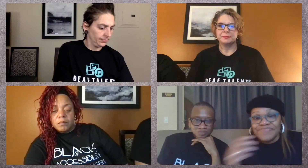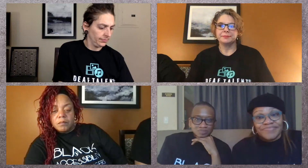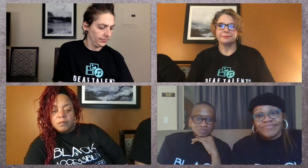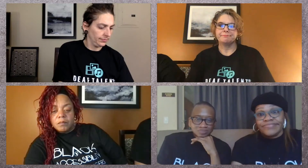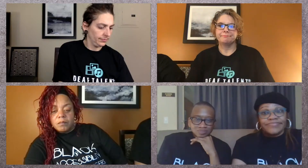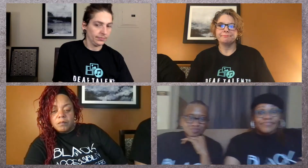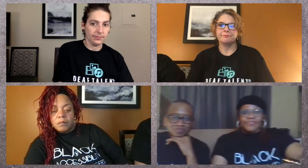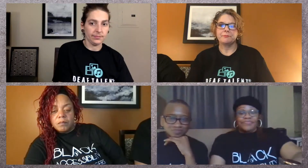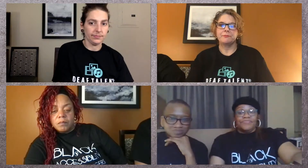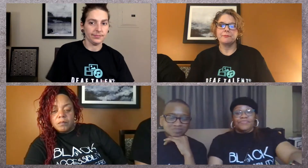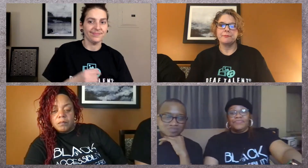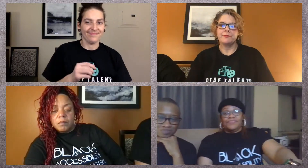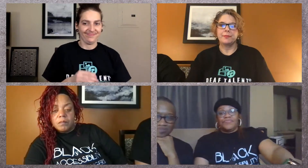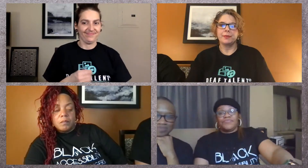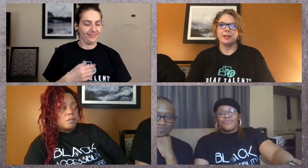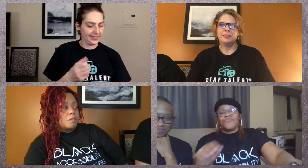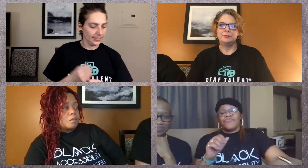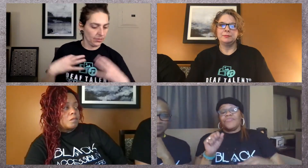my opinion, my thought.